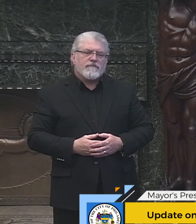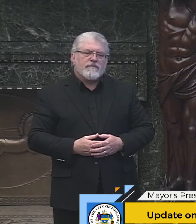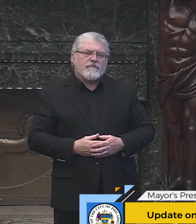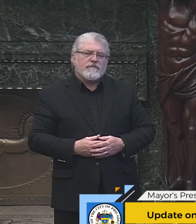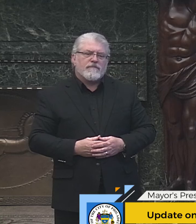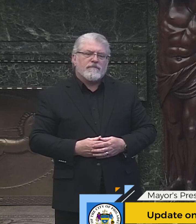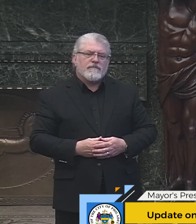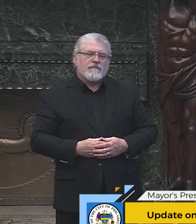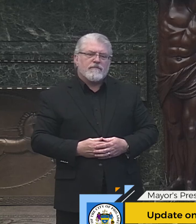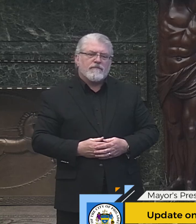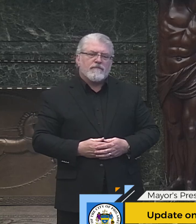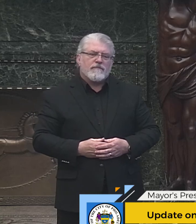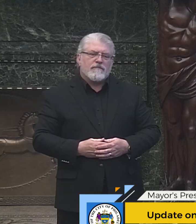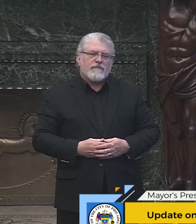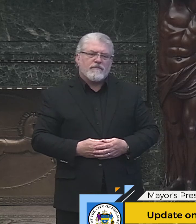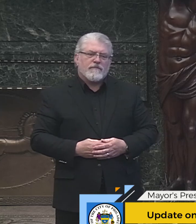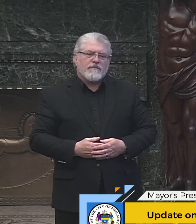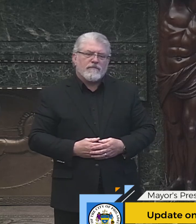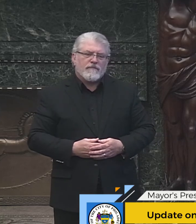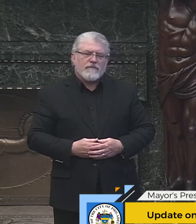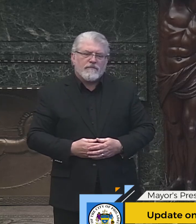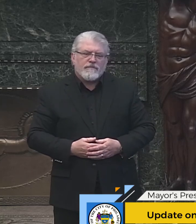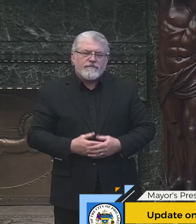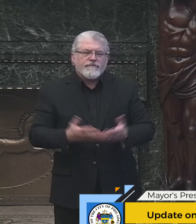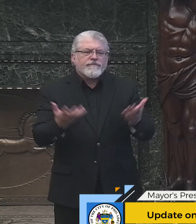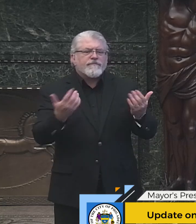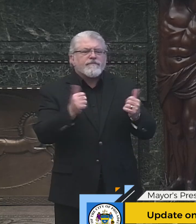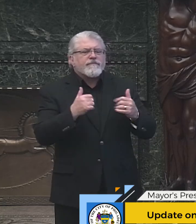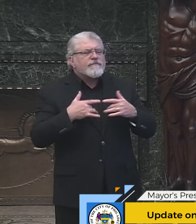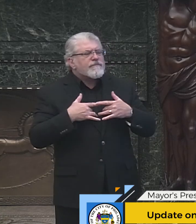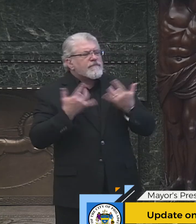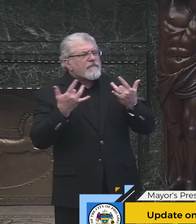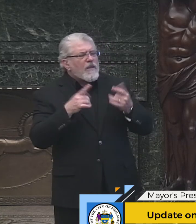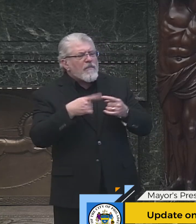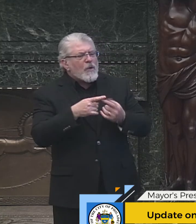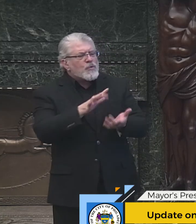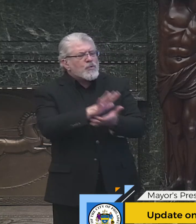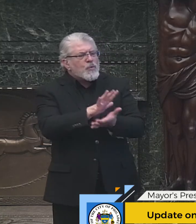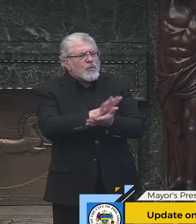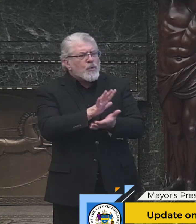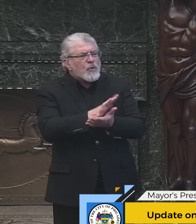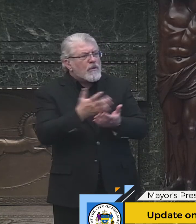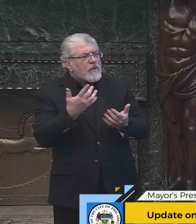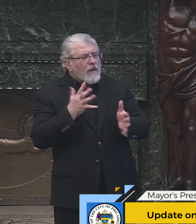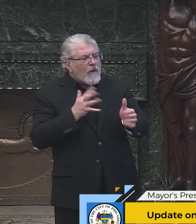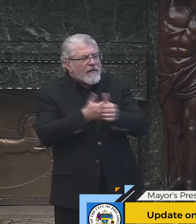to be closed after March 27th? We don't have an update today, but we